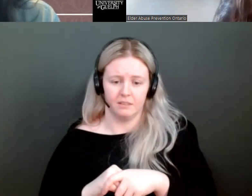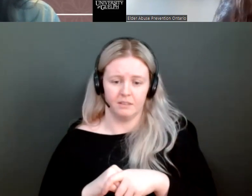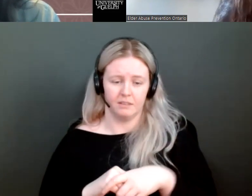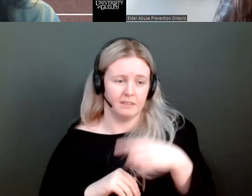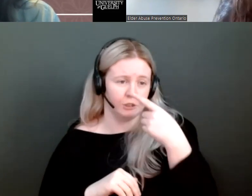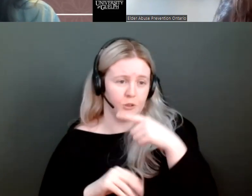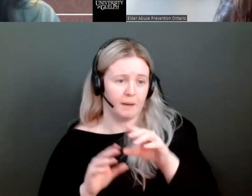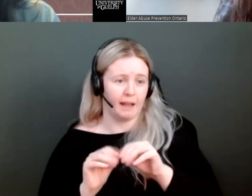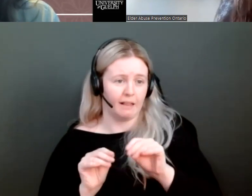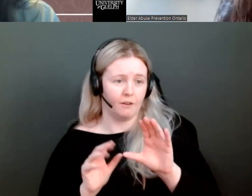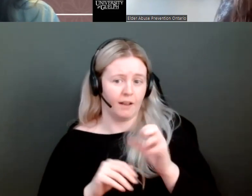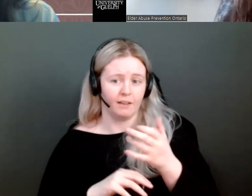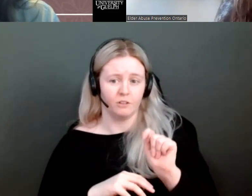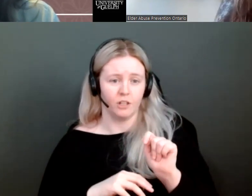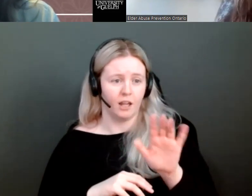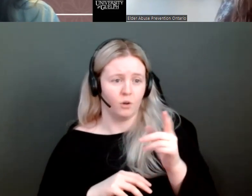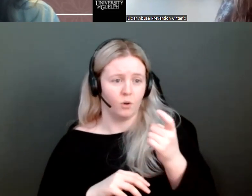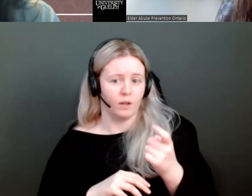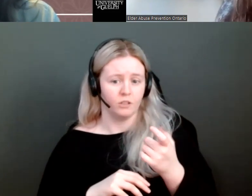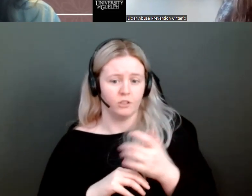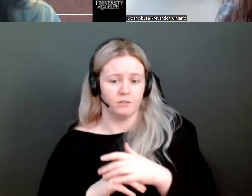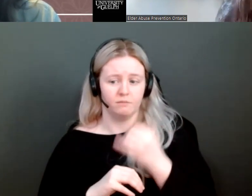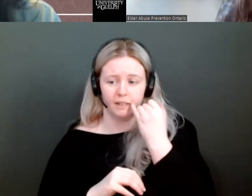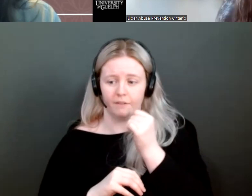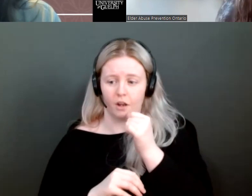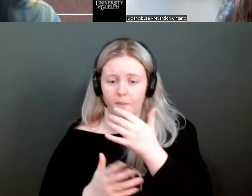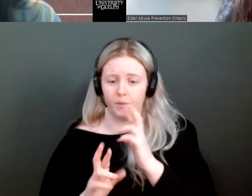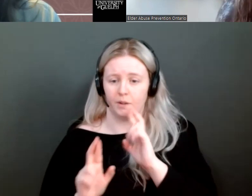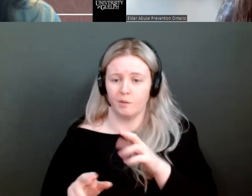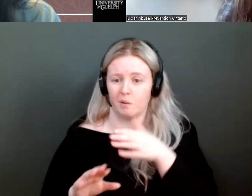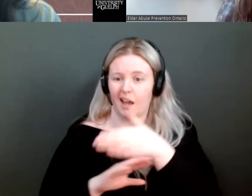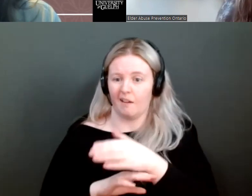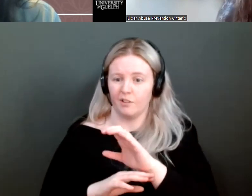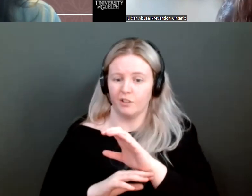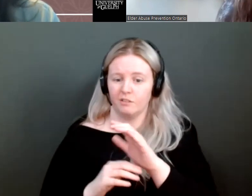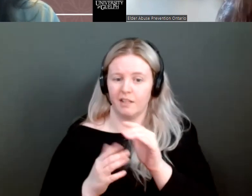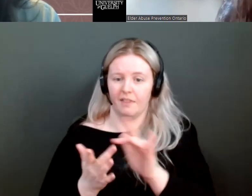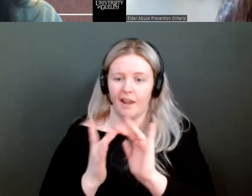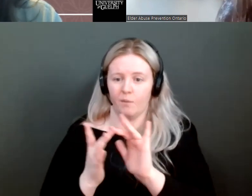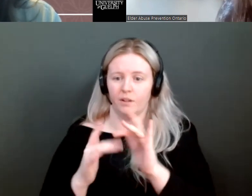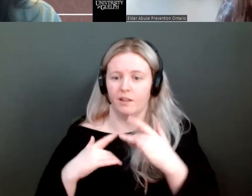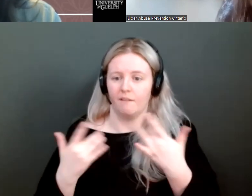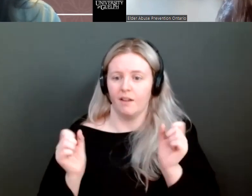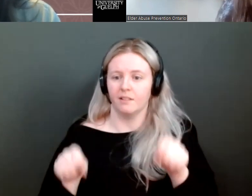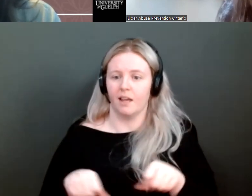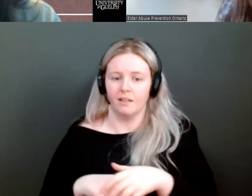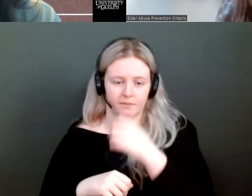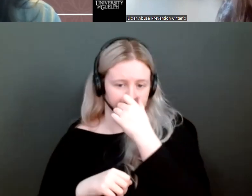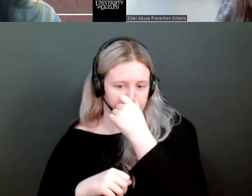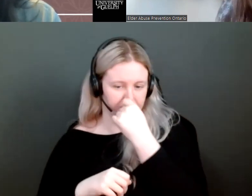your question. If not, then maybe we can respond after in the chat and the networking. I think that might be